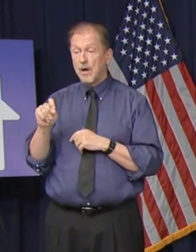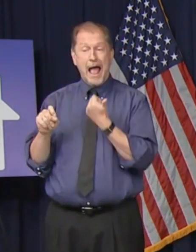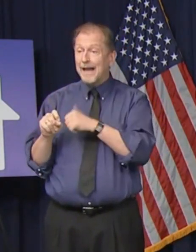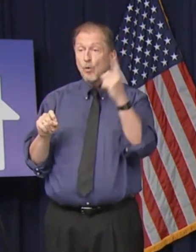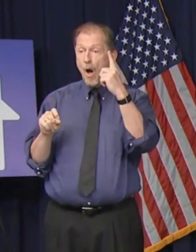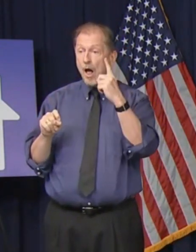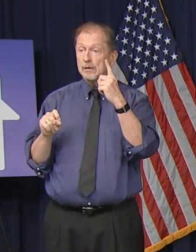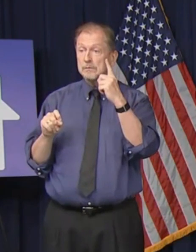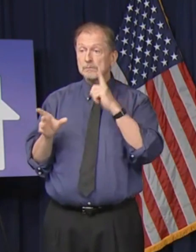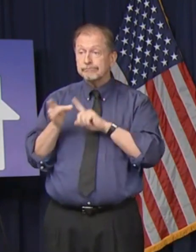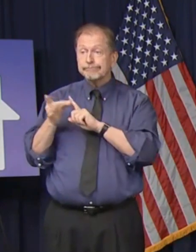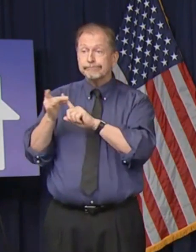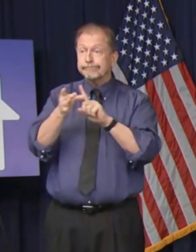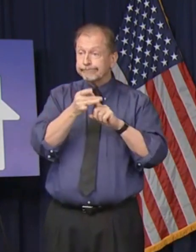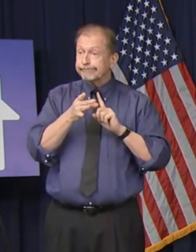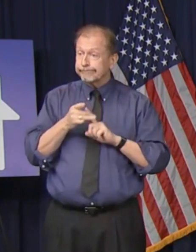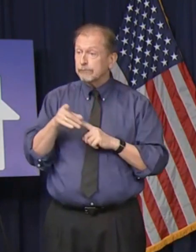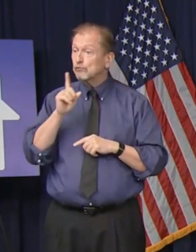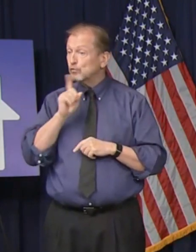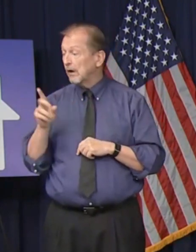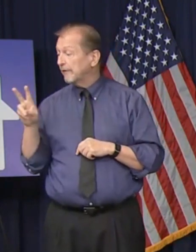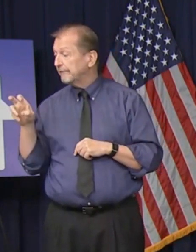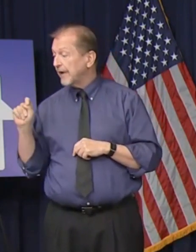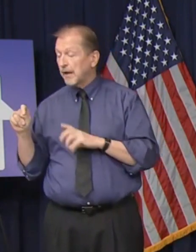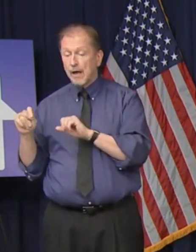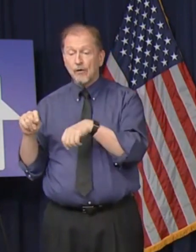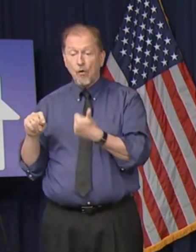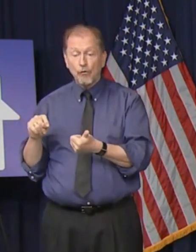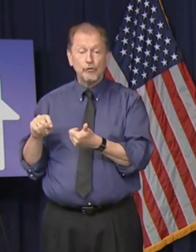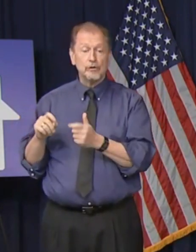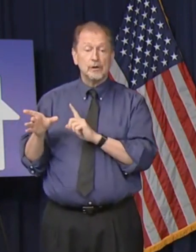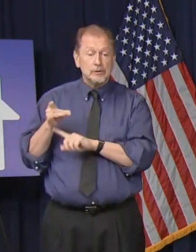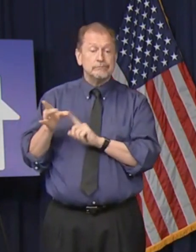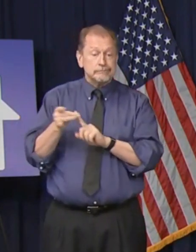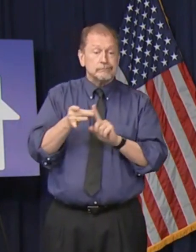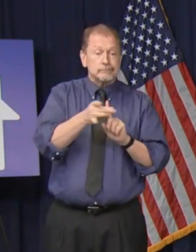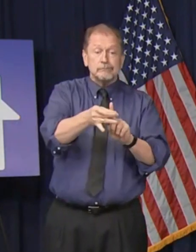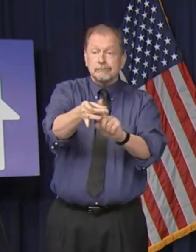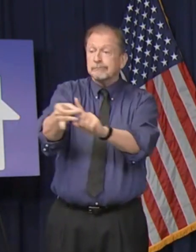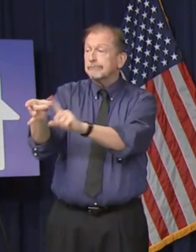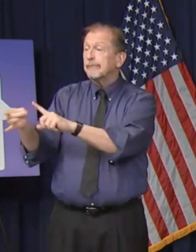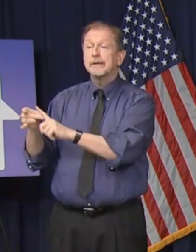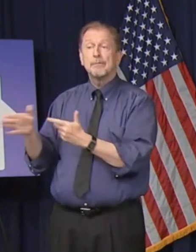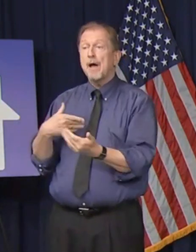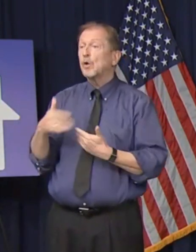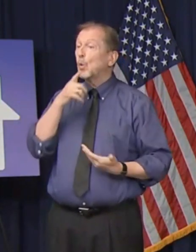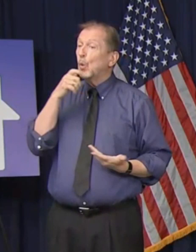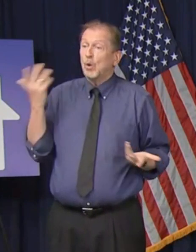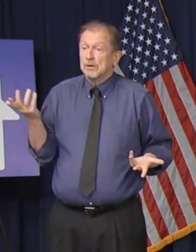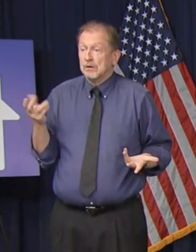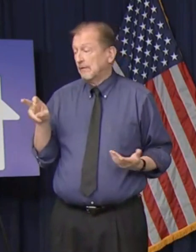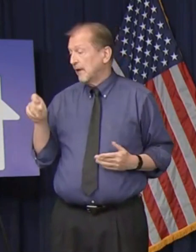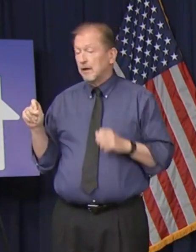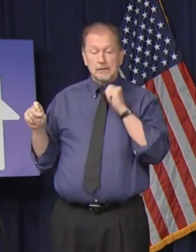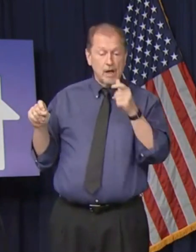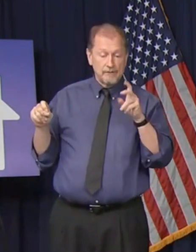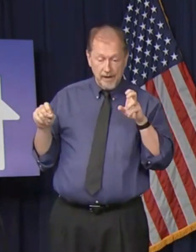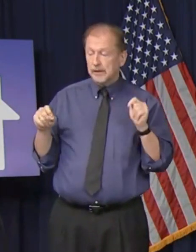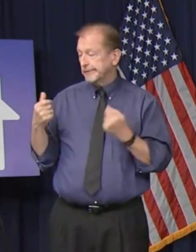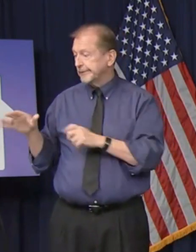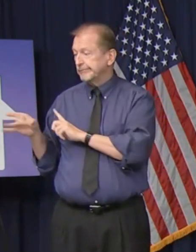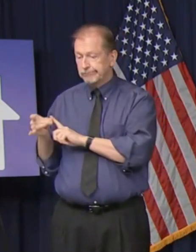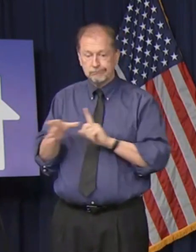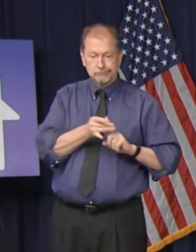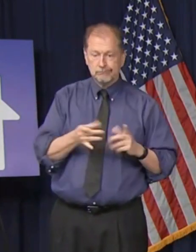it in every group. So unfortunately, there's no way to prevent